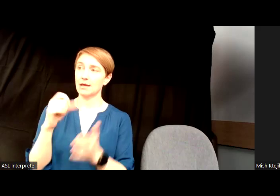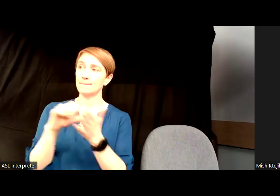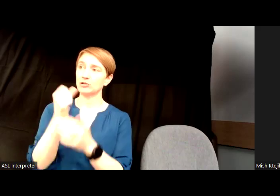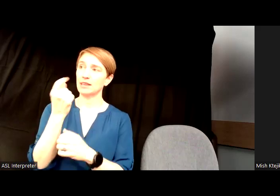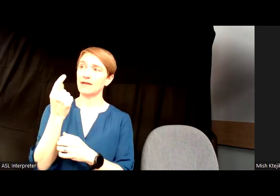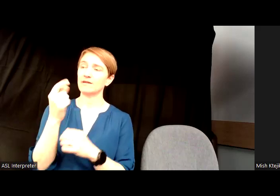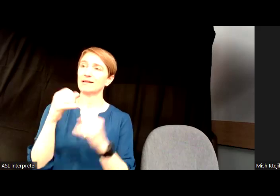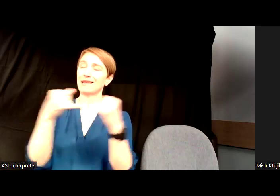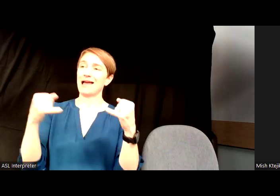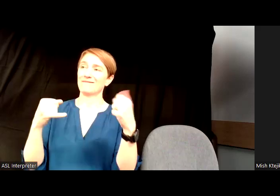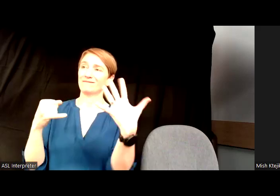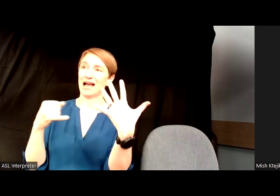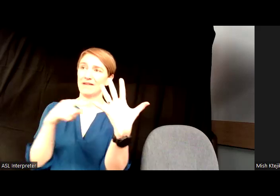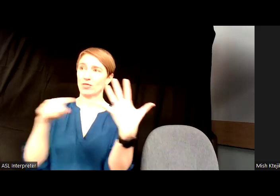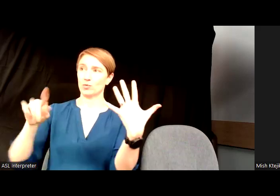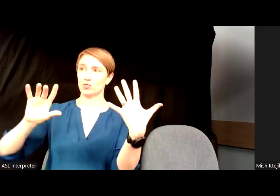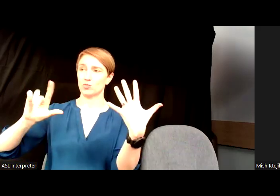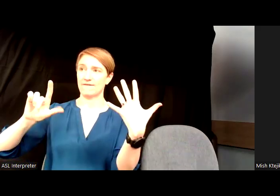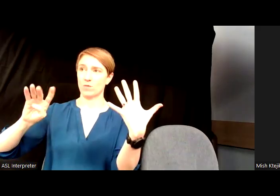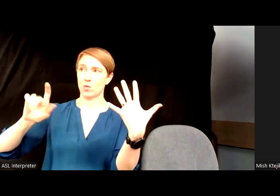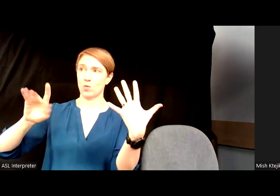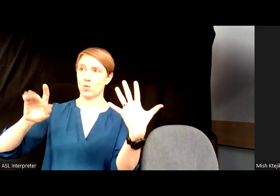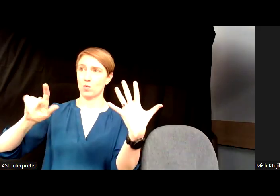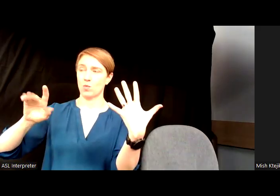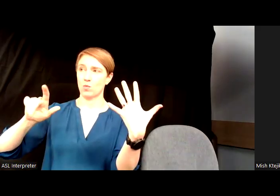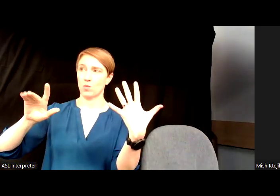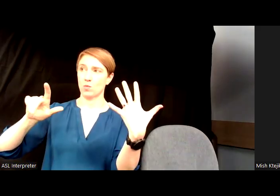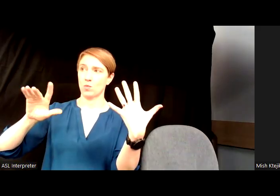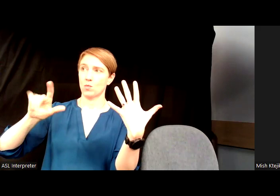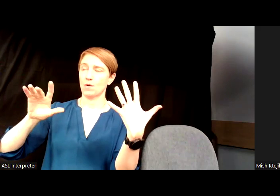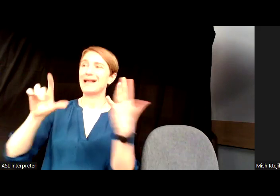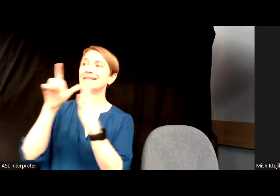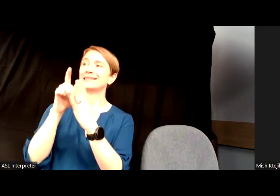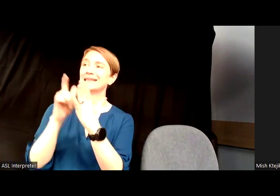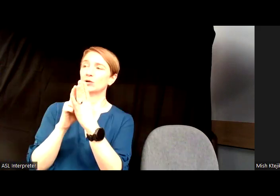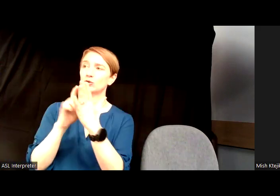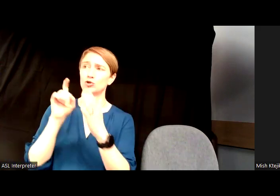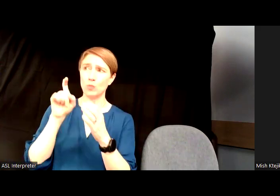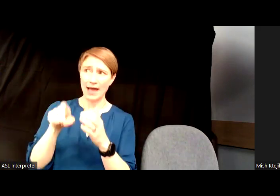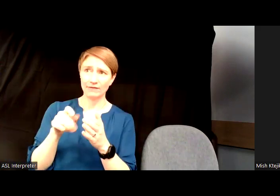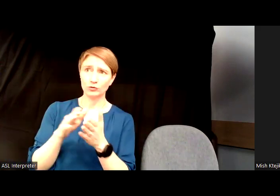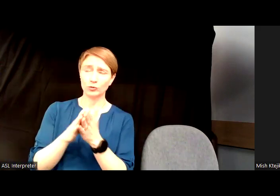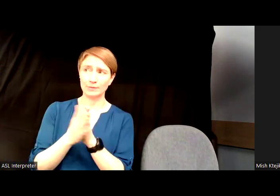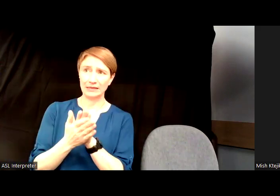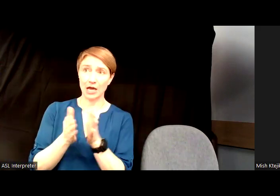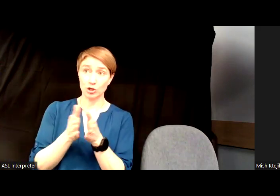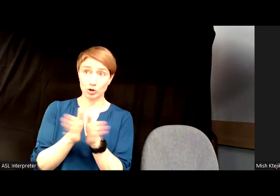Lines 5 through 24. They have to be a generalist or